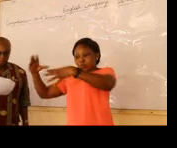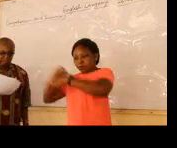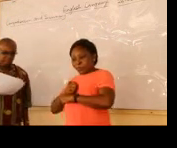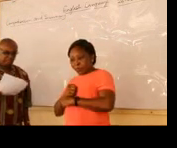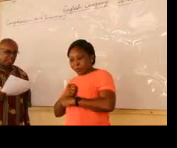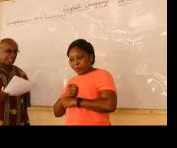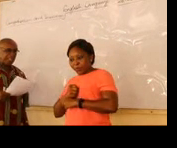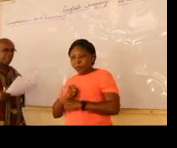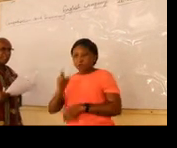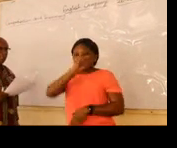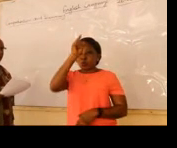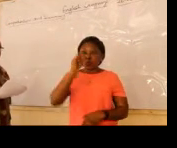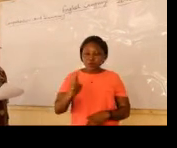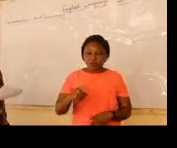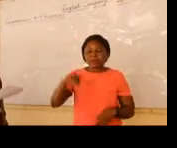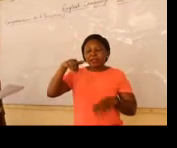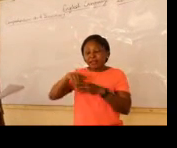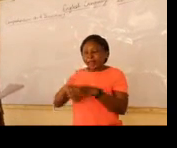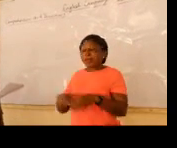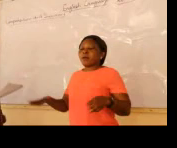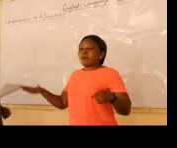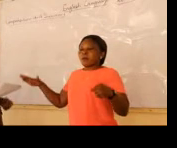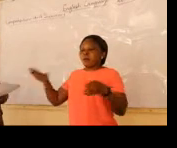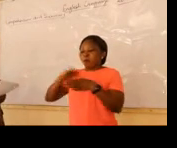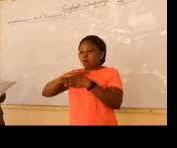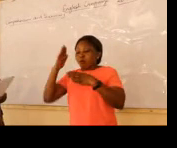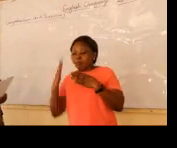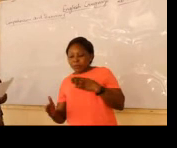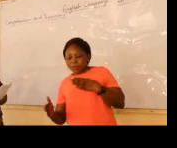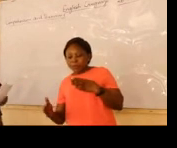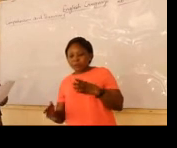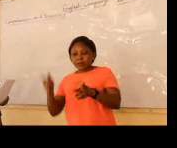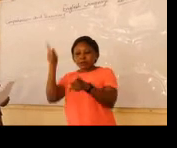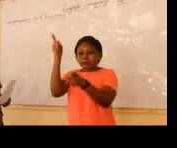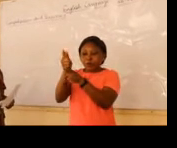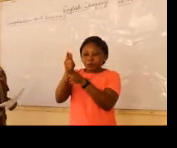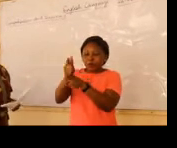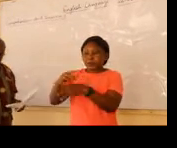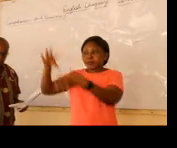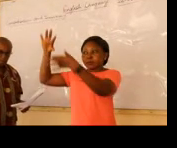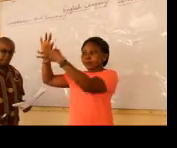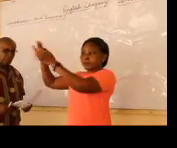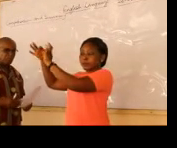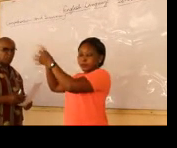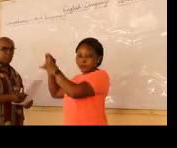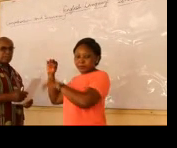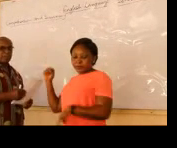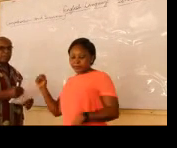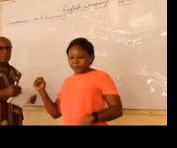questions in complete, correct sentences.